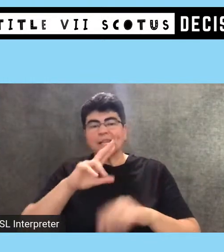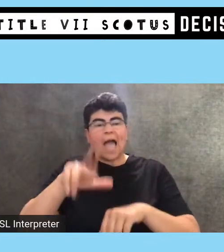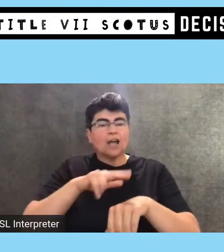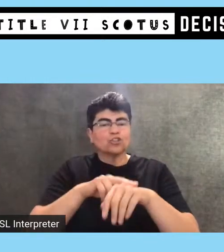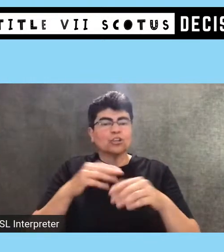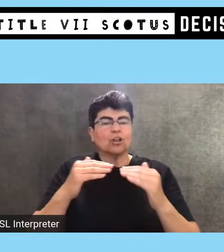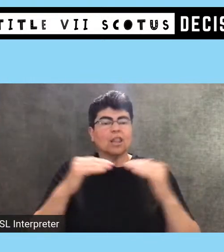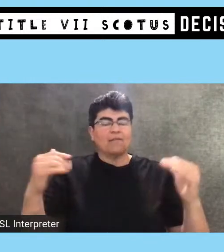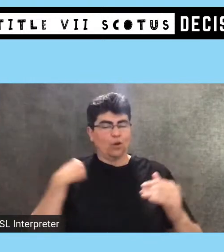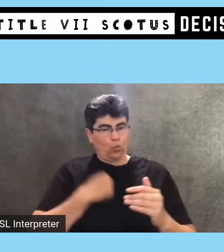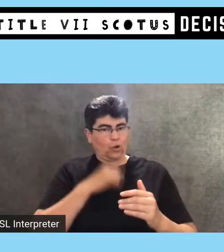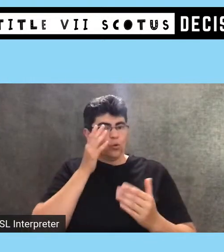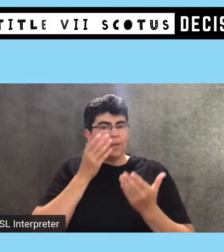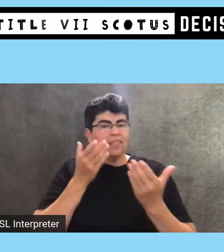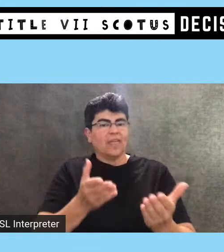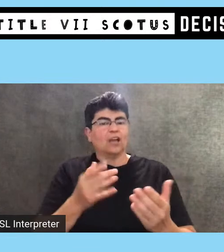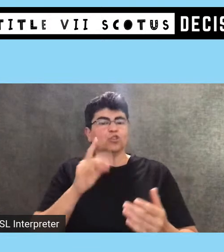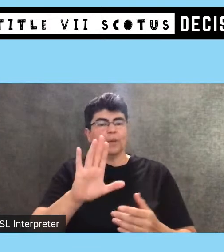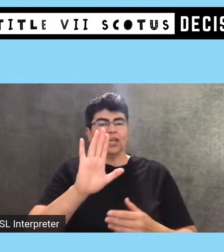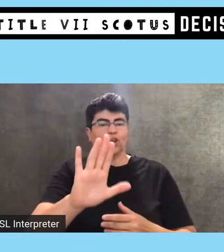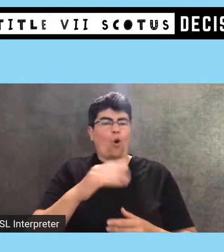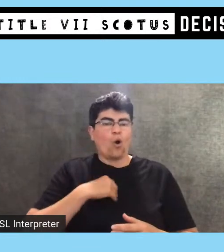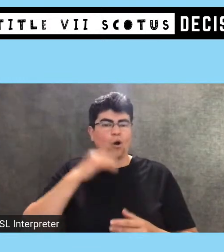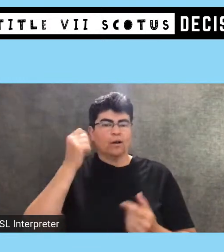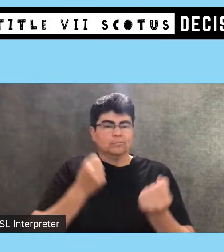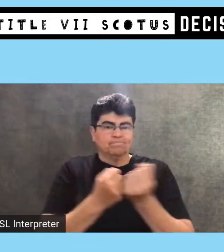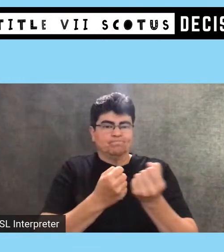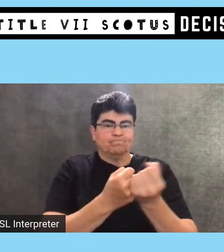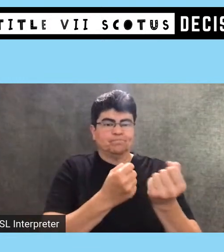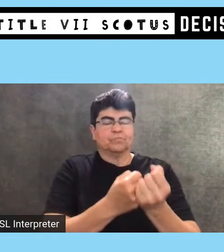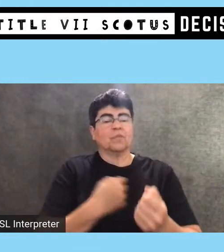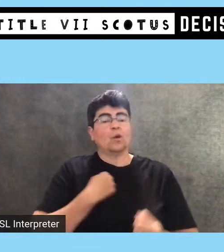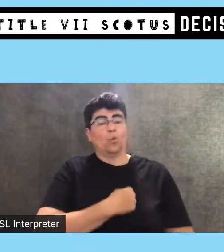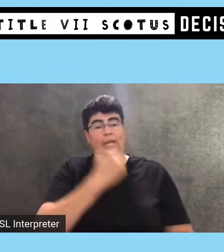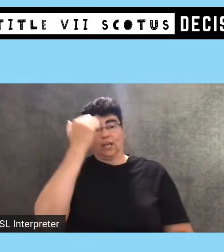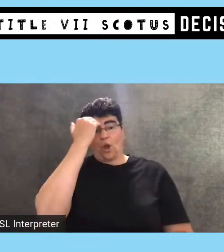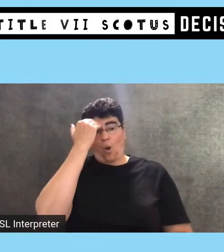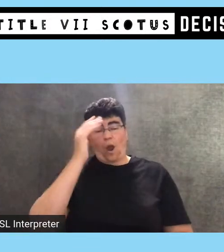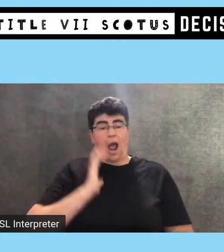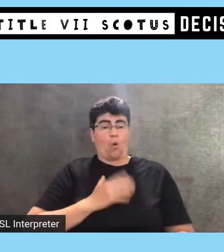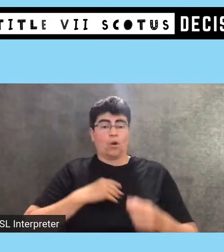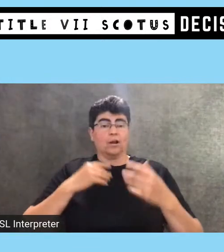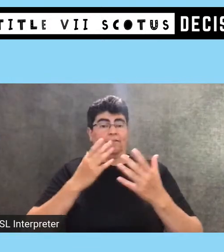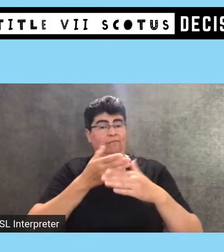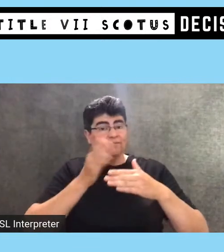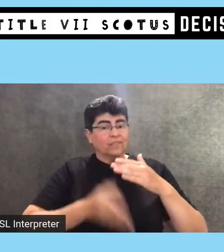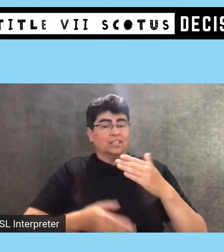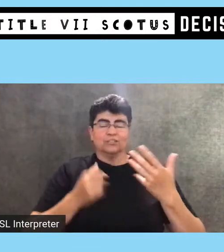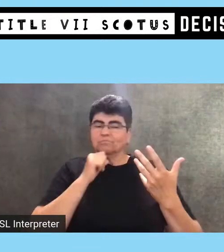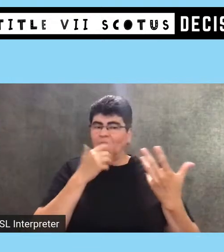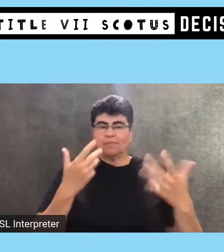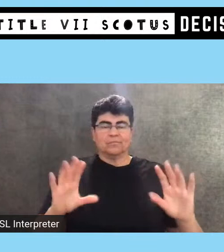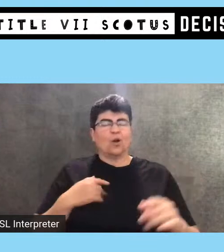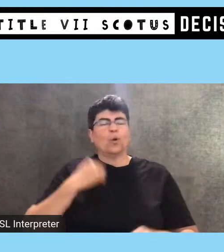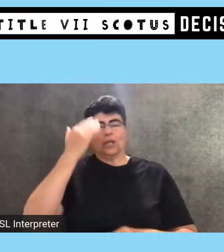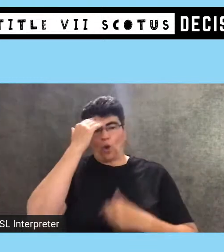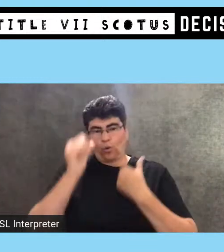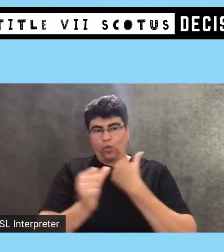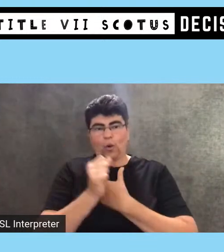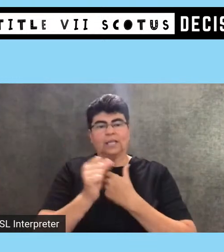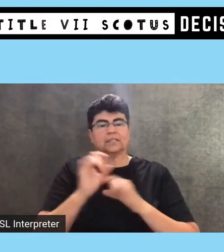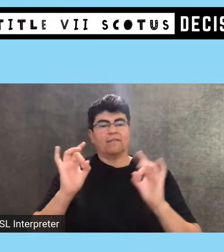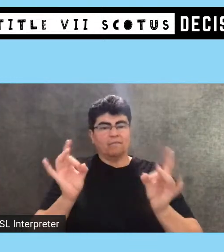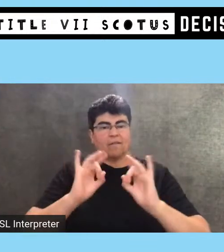can to be there and to be your voice. But we also know, again, that our march is not over. We know that threats of violence and